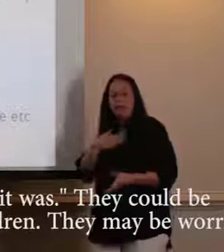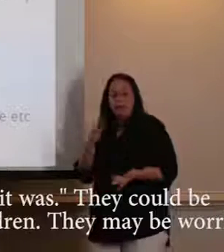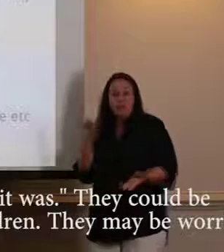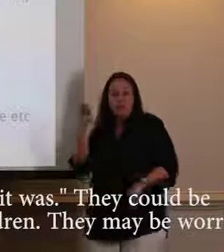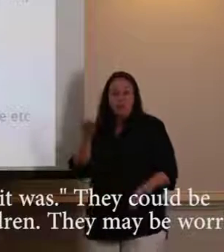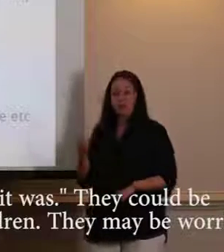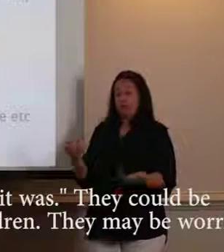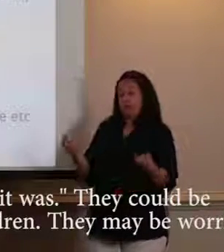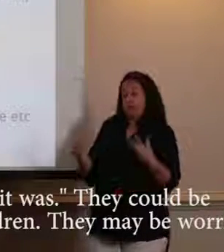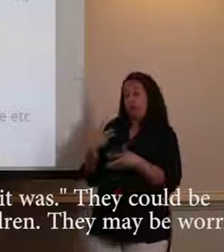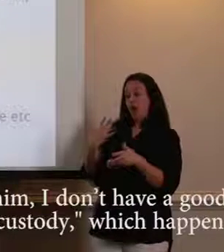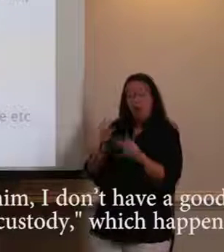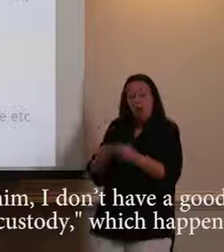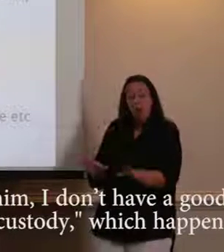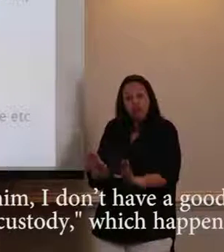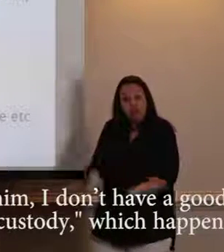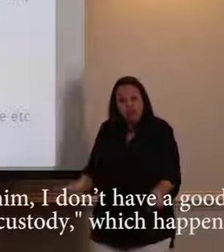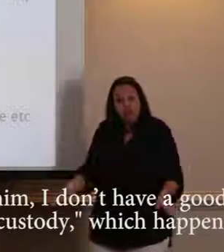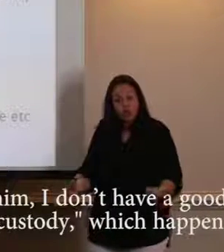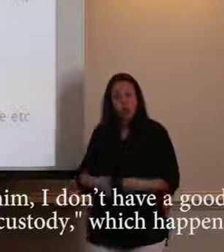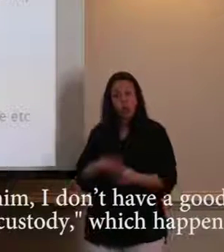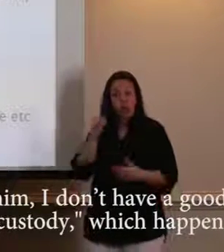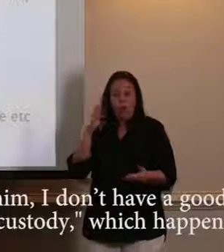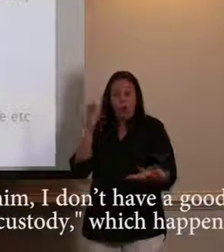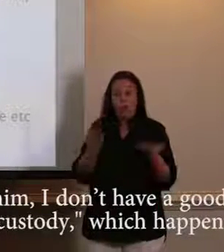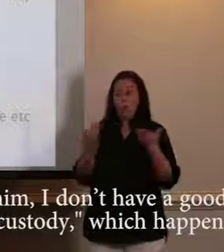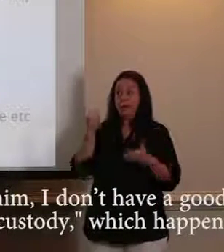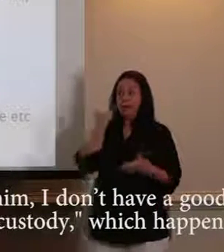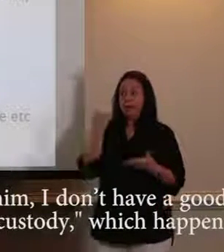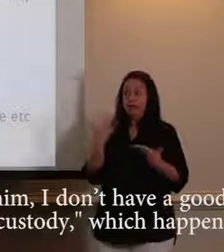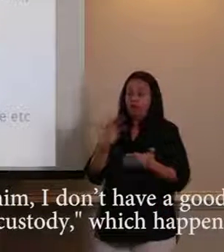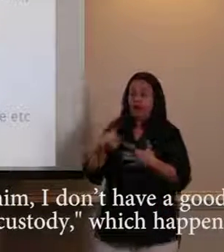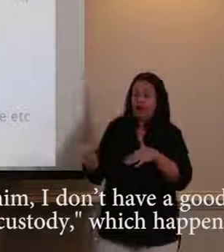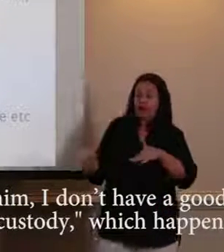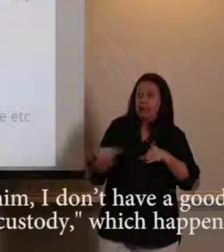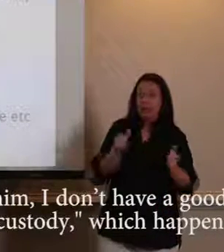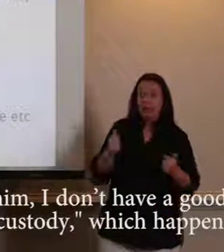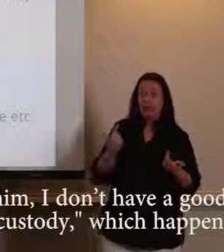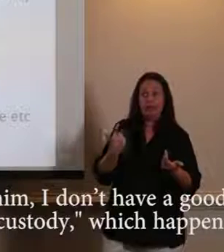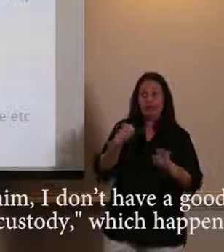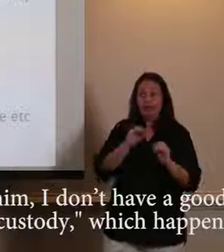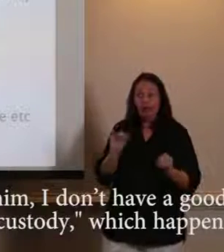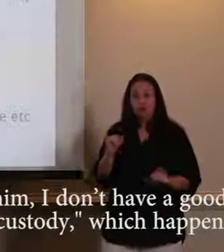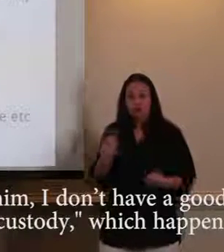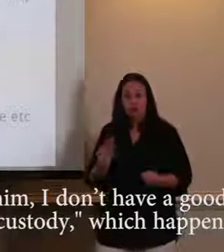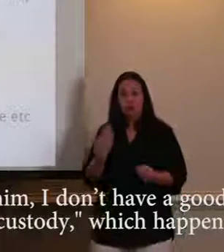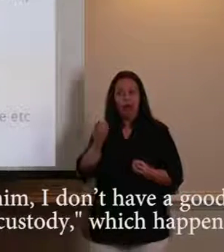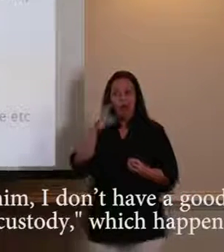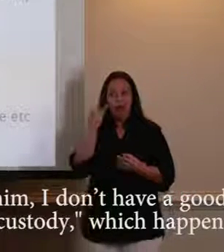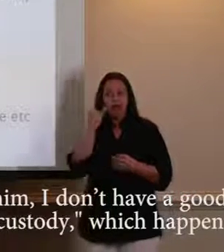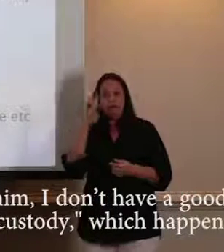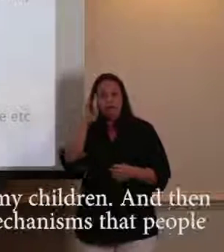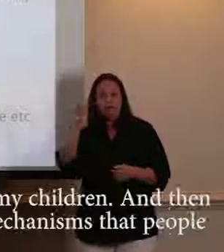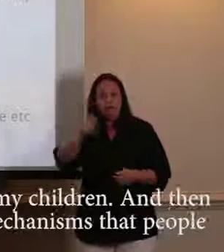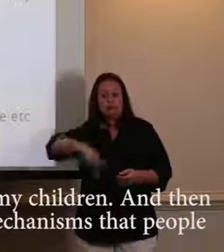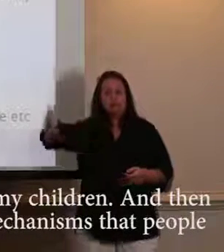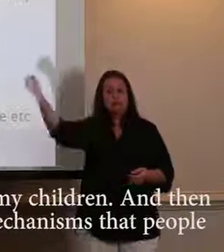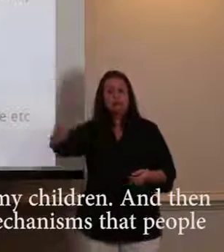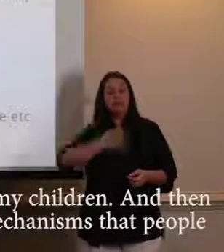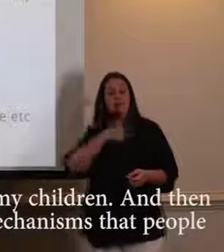children. They may be worried, oh my gosh, well if I leave him, I don't have a good job. What if DSS awards him custody, which happens, or that